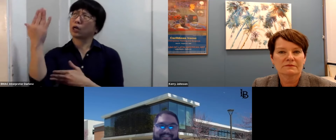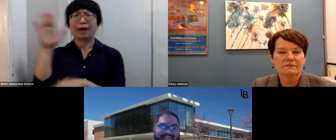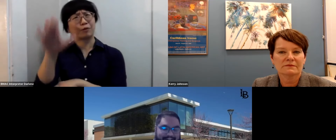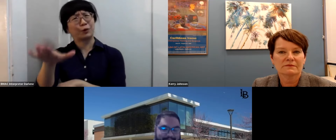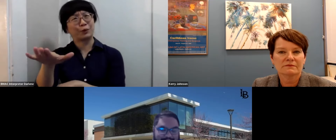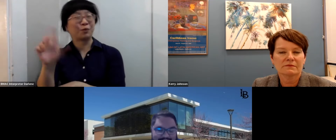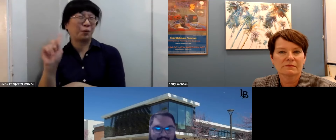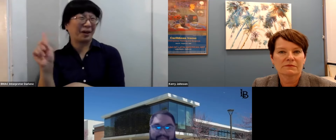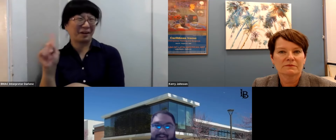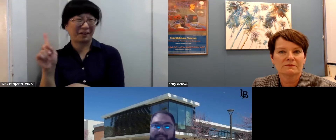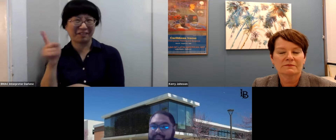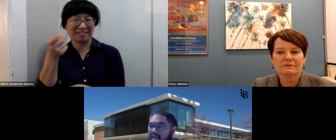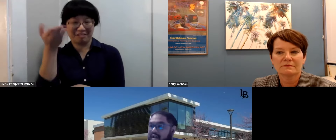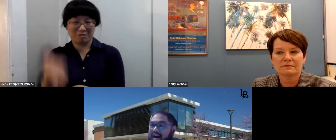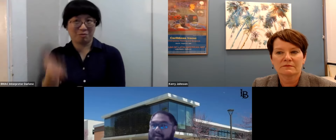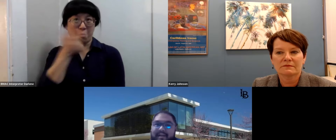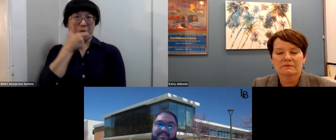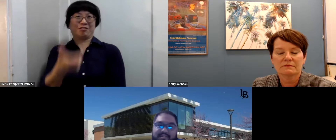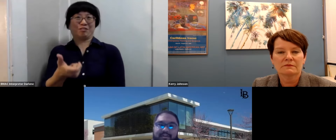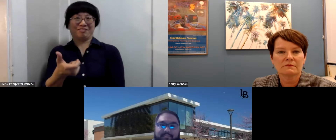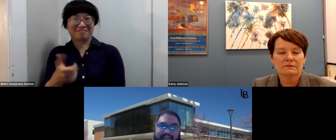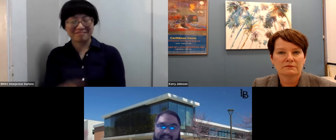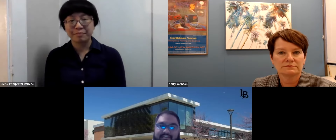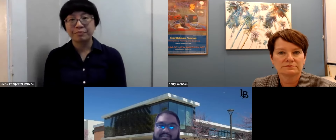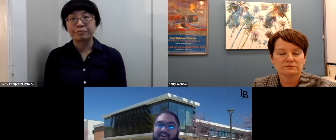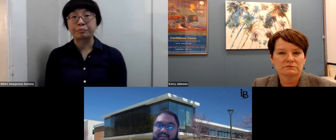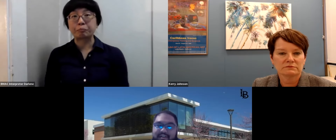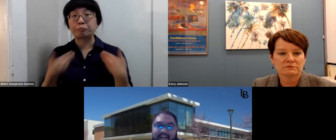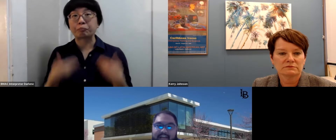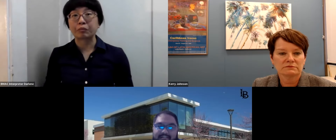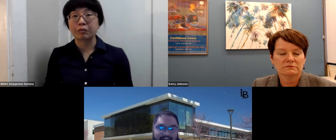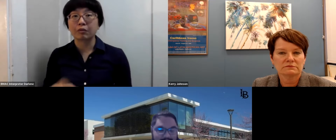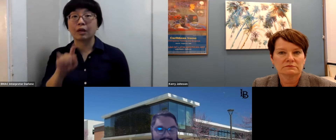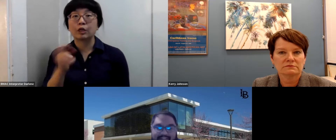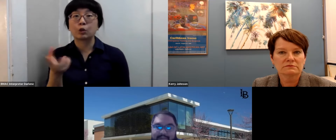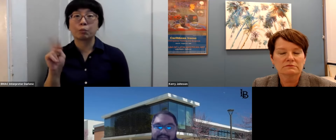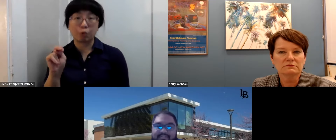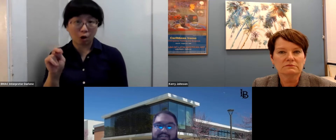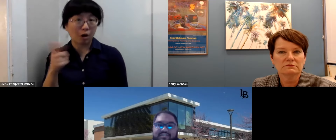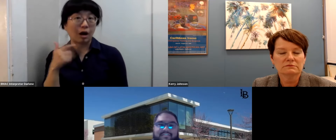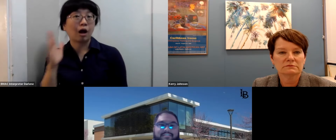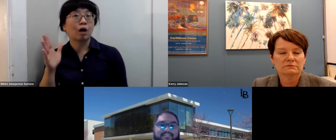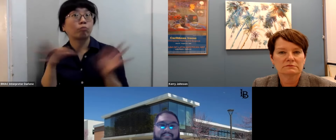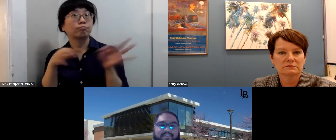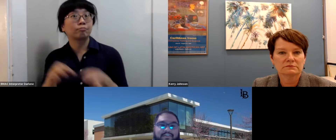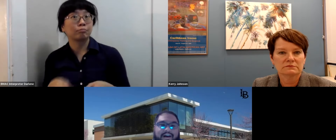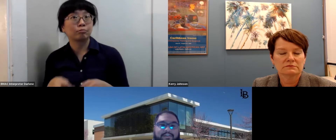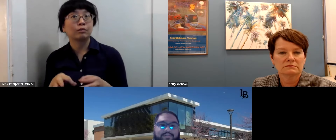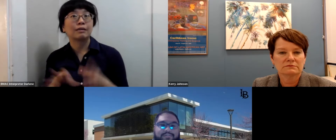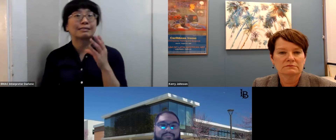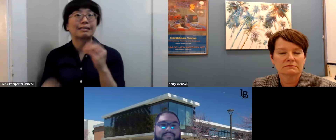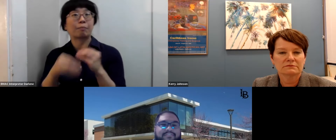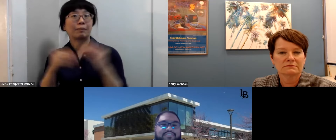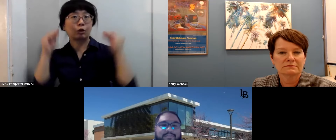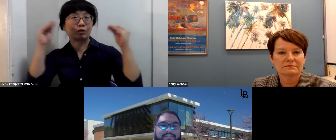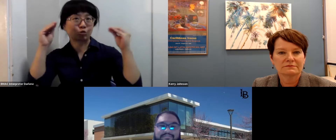catching this webinar. My name is Timron. I'm going to get things started and talk about supplemental instruction. So I